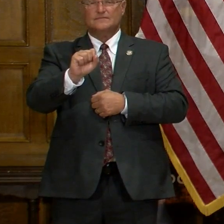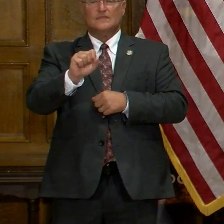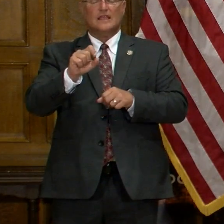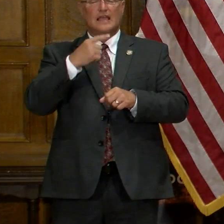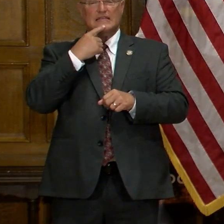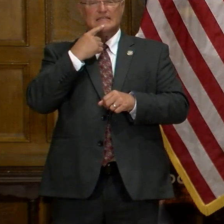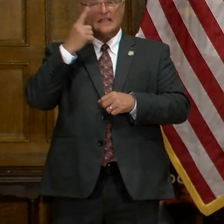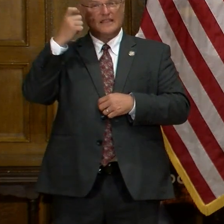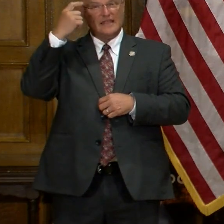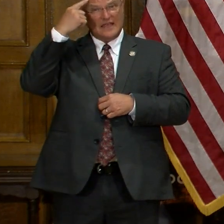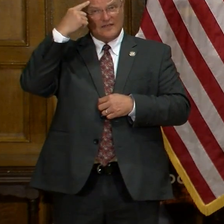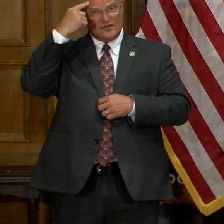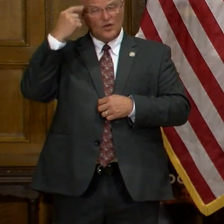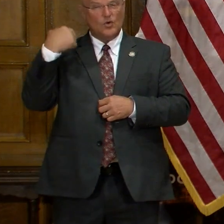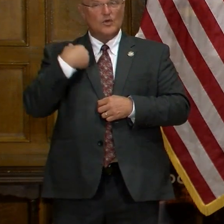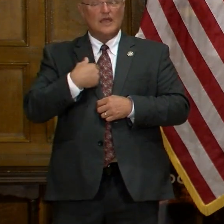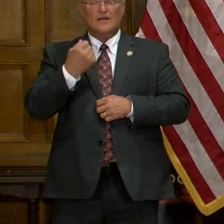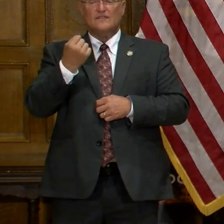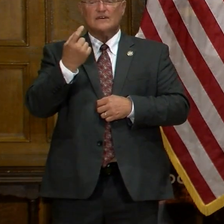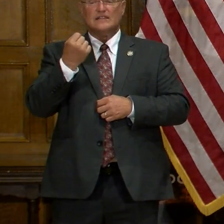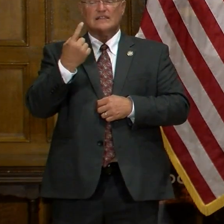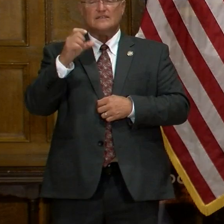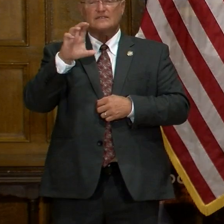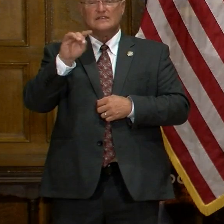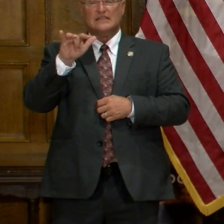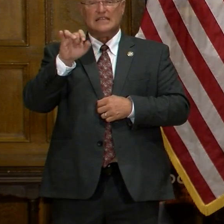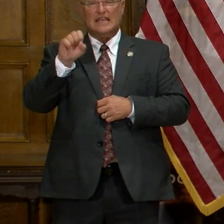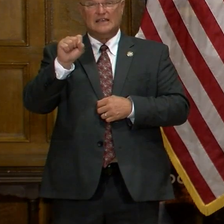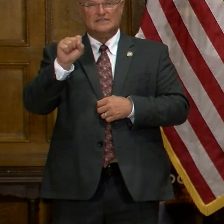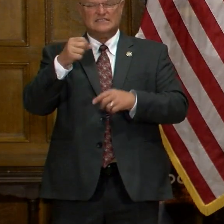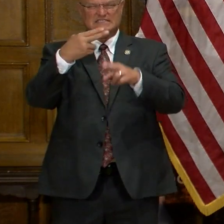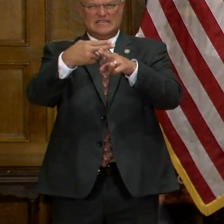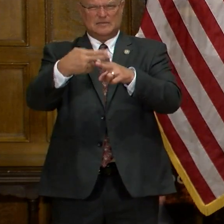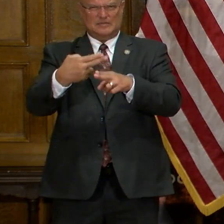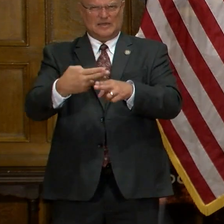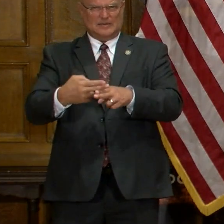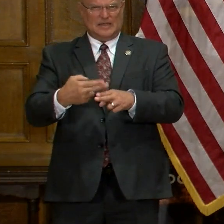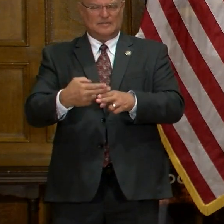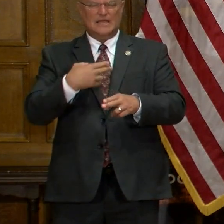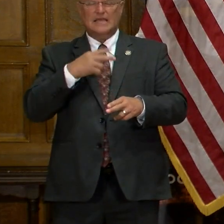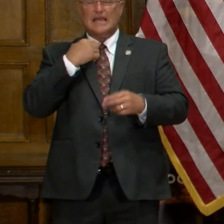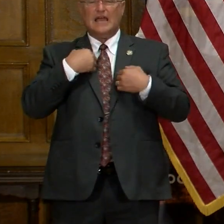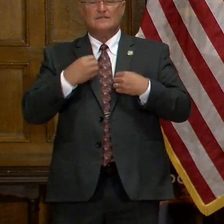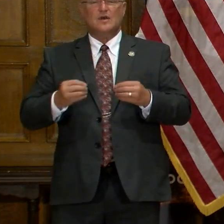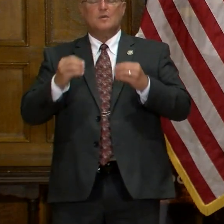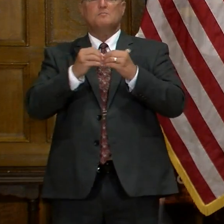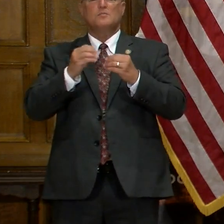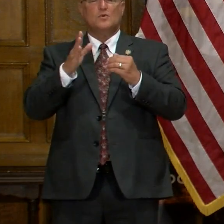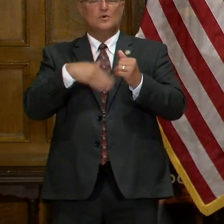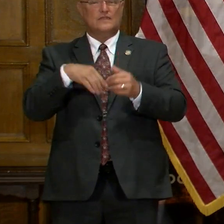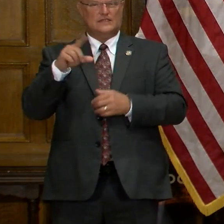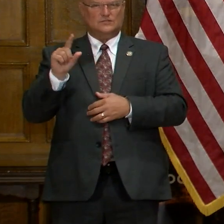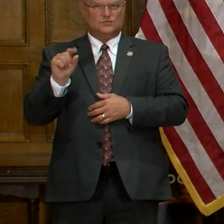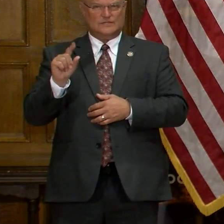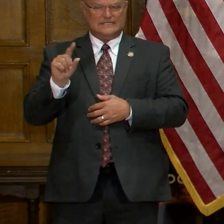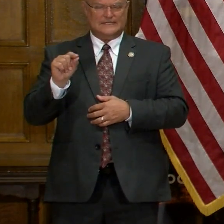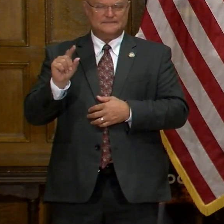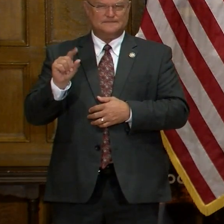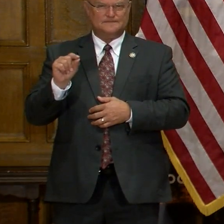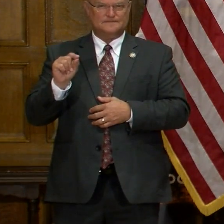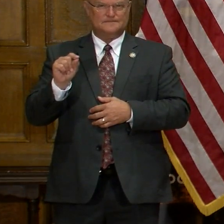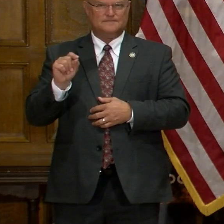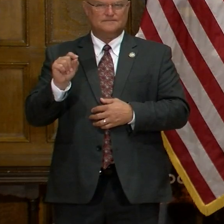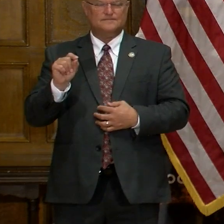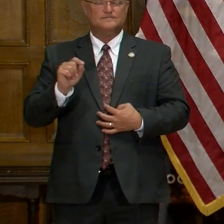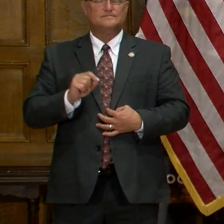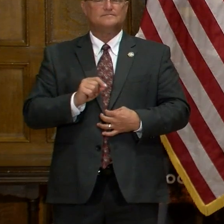As mentioned by the governor, we have 11 counties which have been already named as counties having cases greater than 20 or